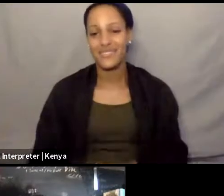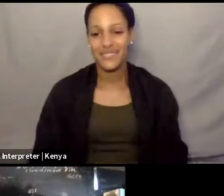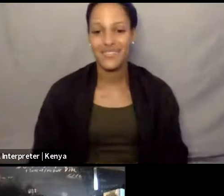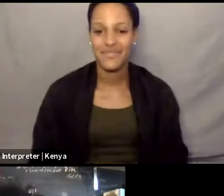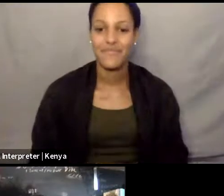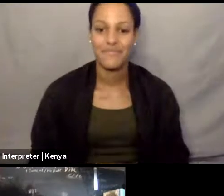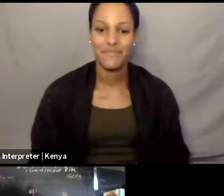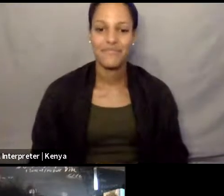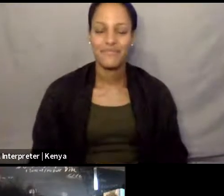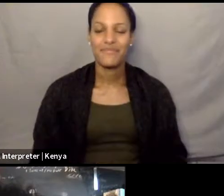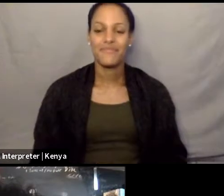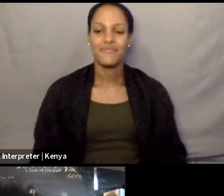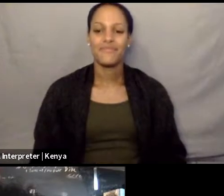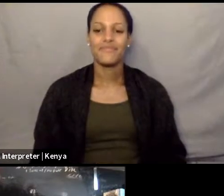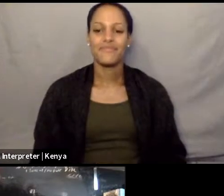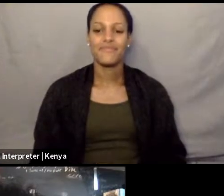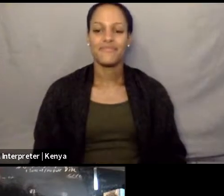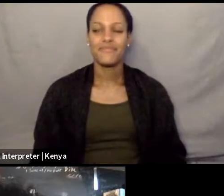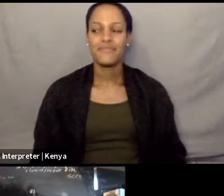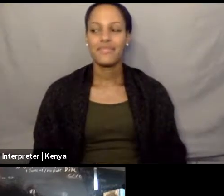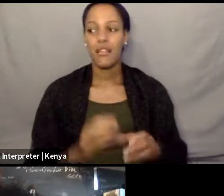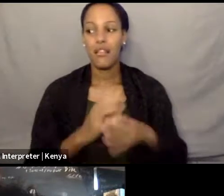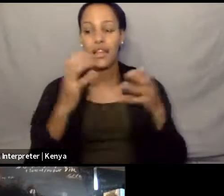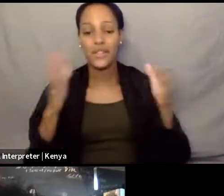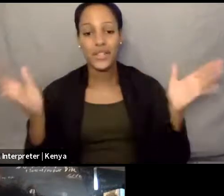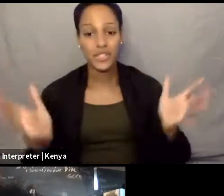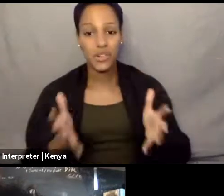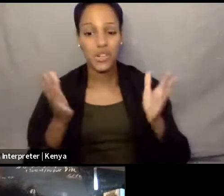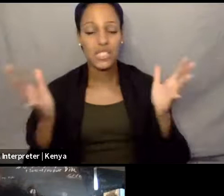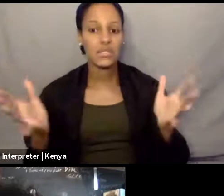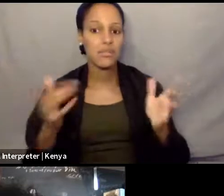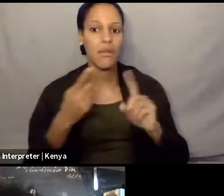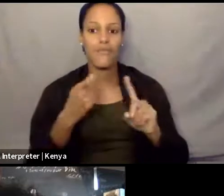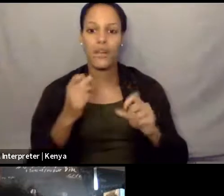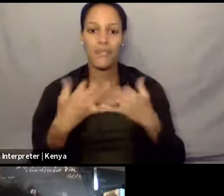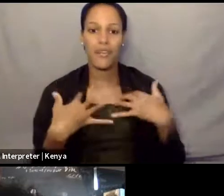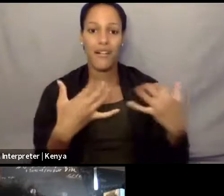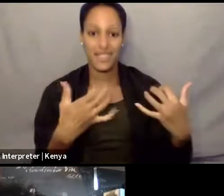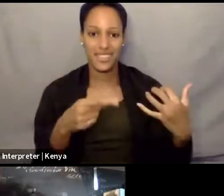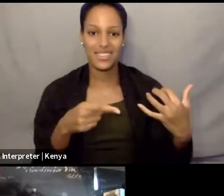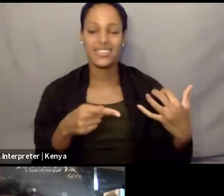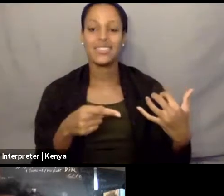Yeah. A lot of encouragement coming through,